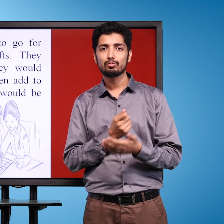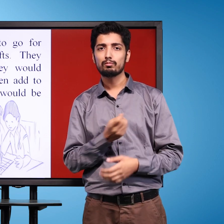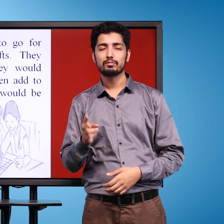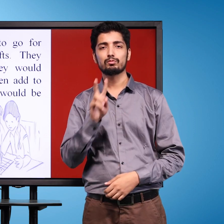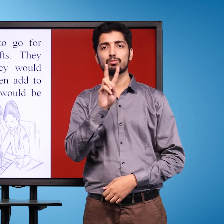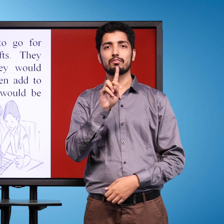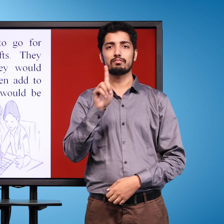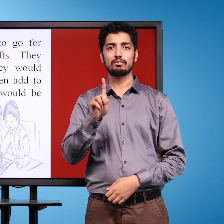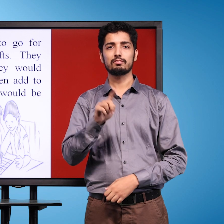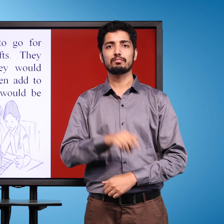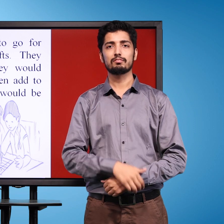Page 21.